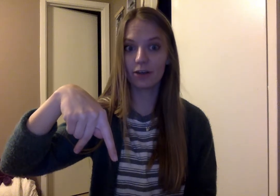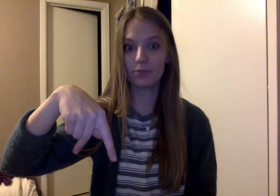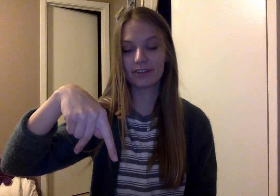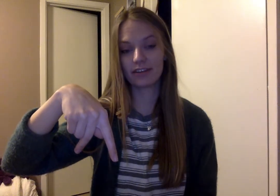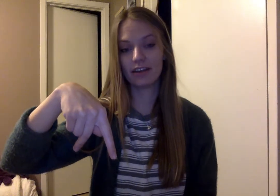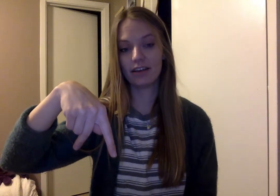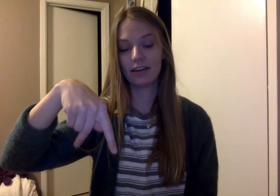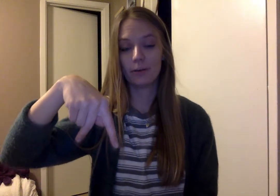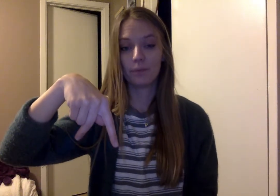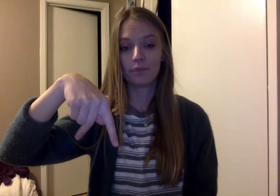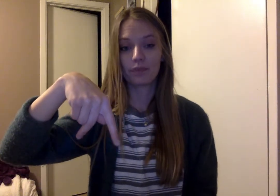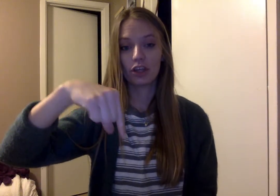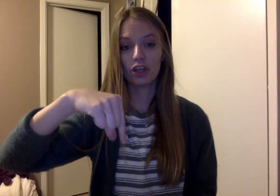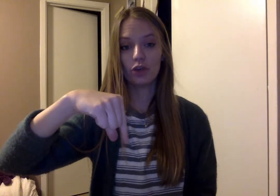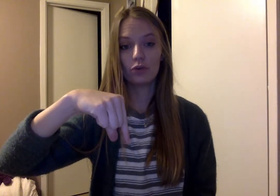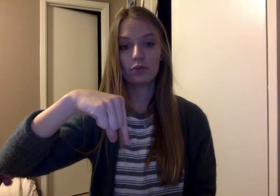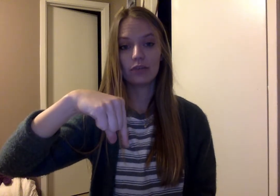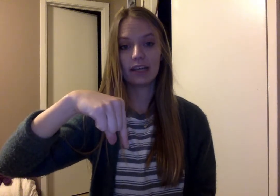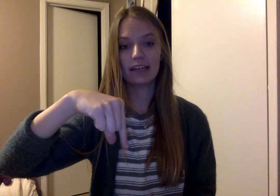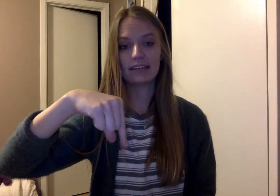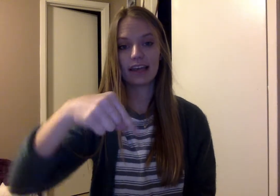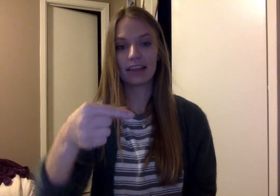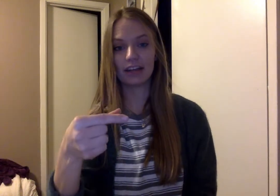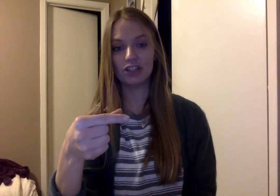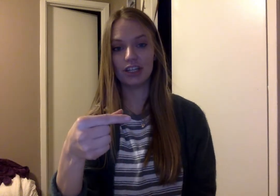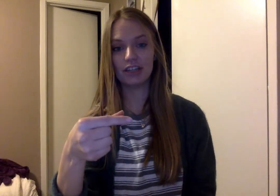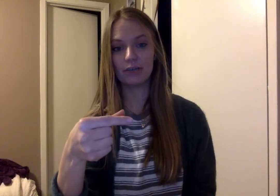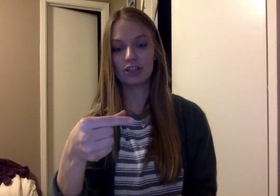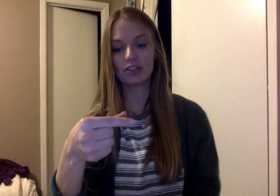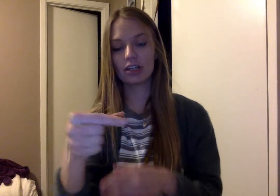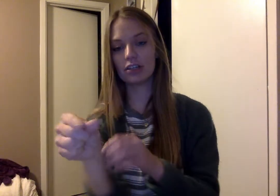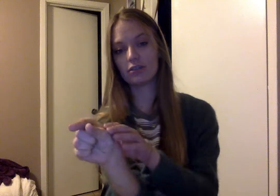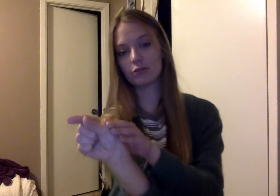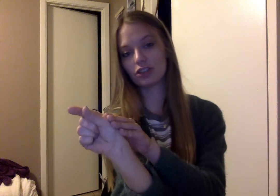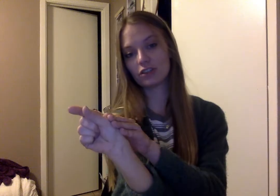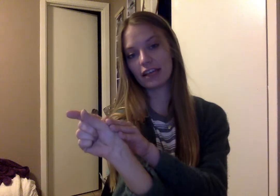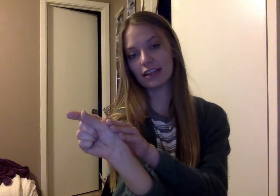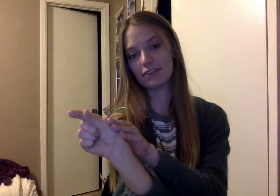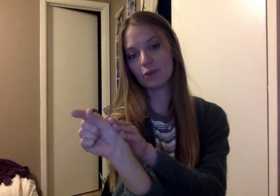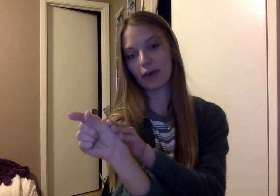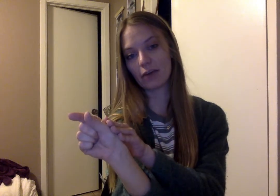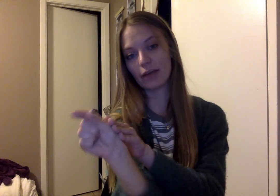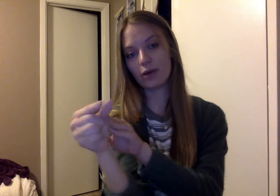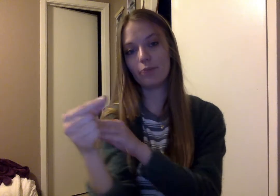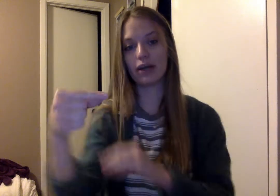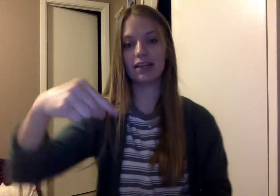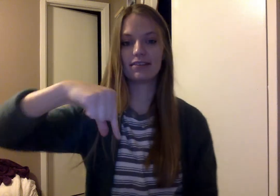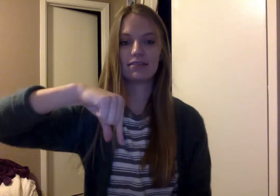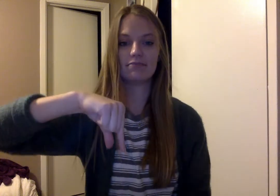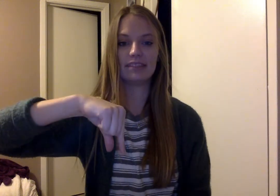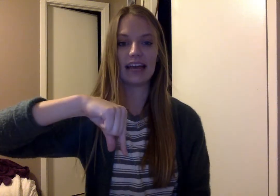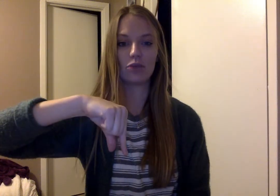helps. Q, it's like that G that we just learned, which looks like this from the back, by the way, but it's